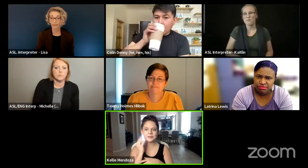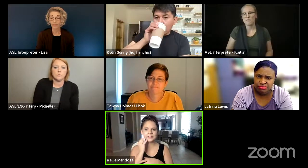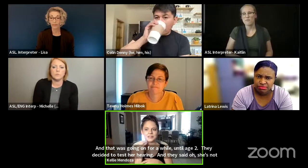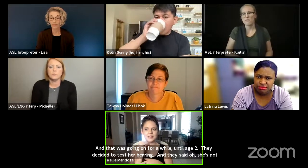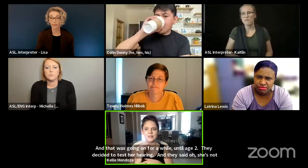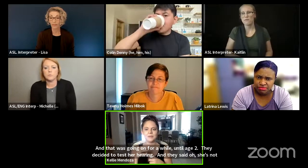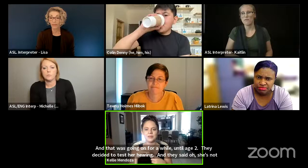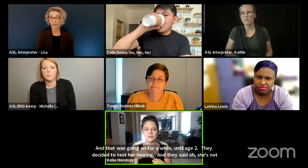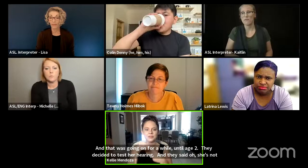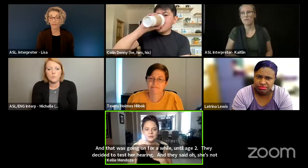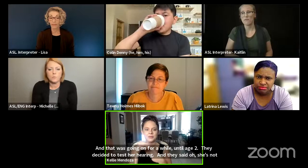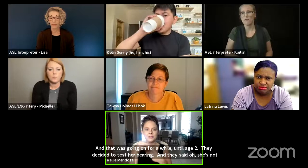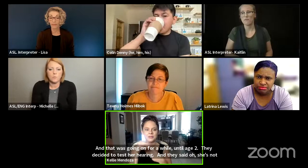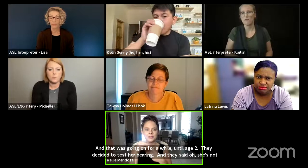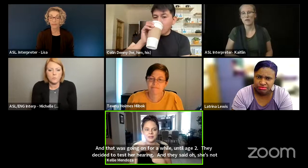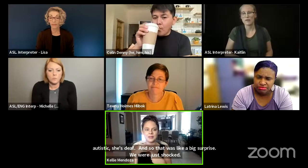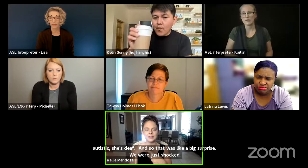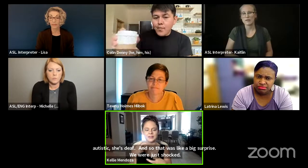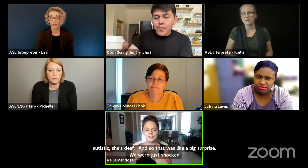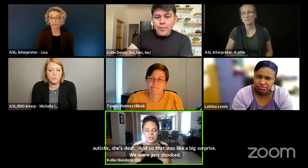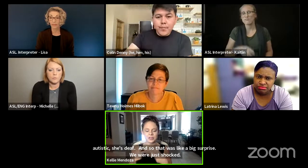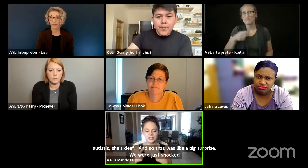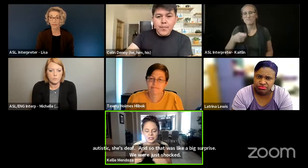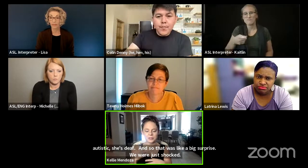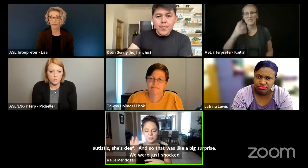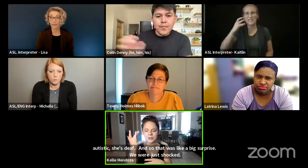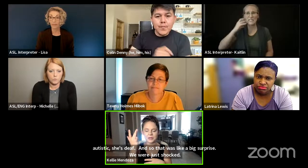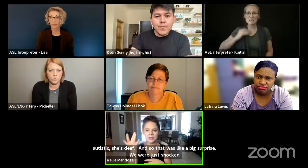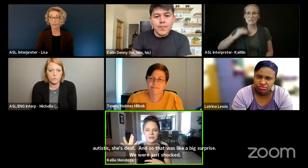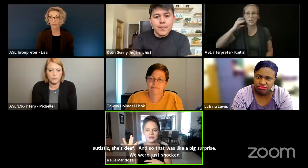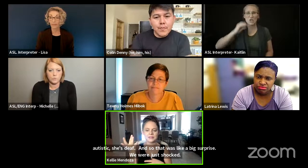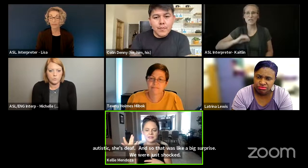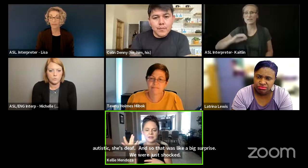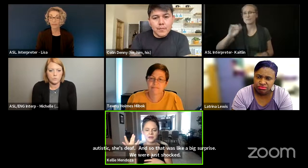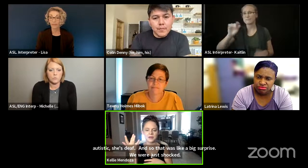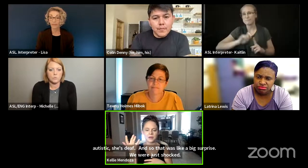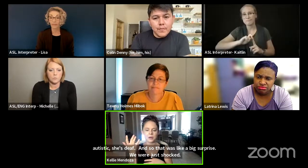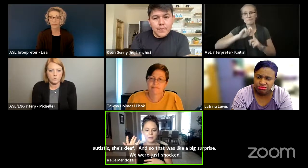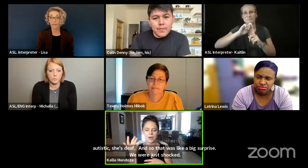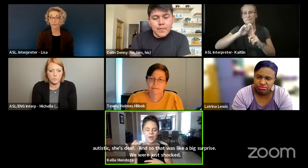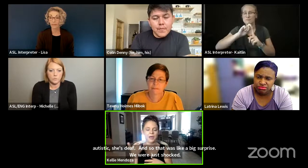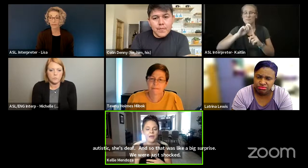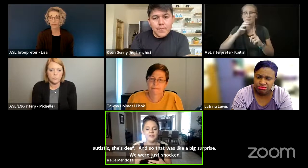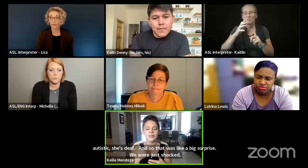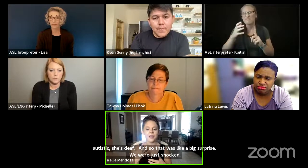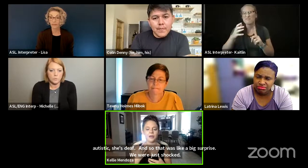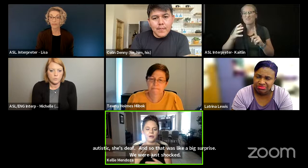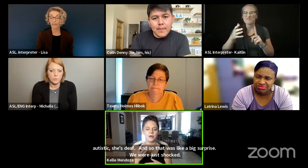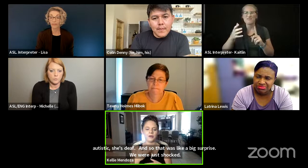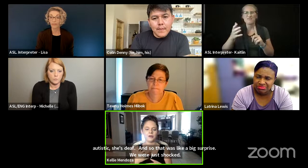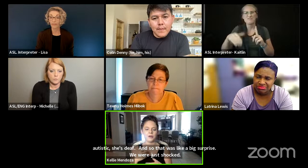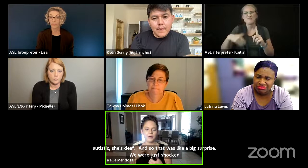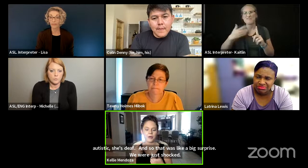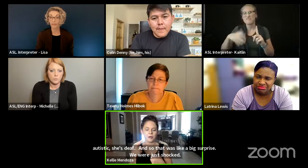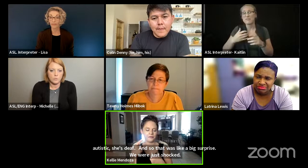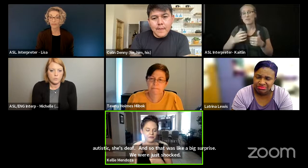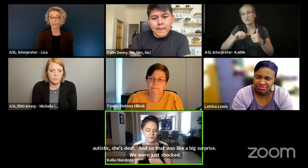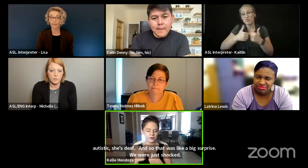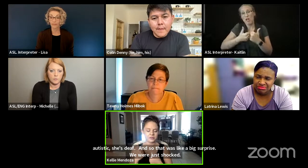the experiences have been unique and challenging because I feel like